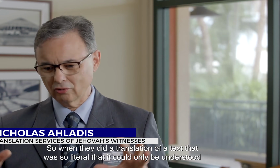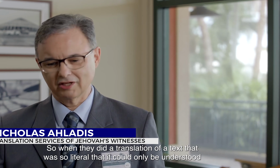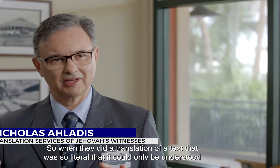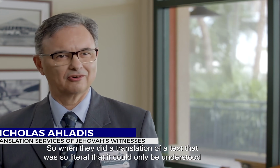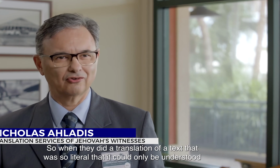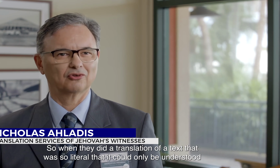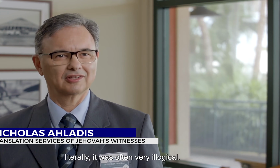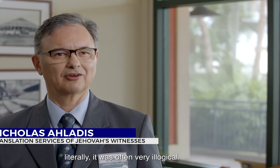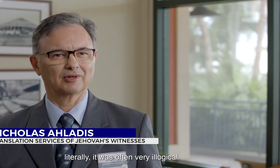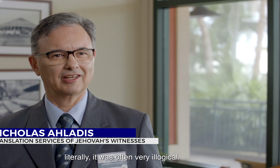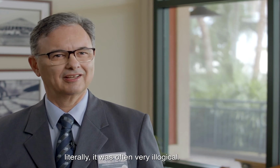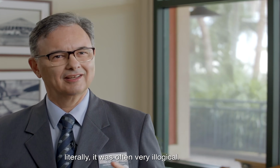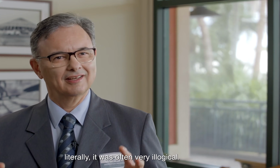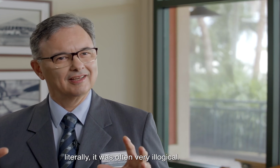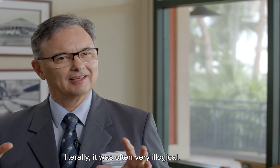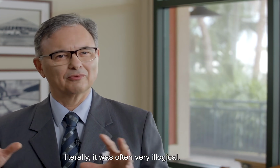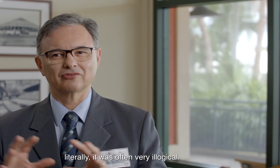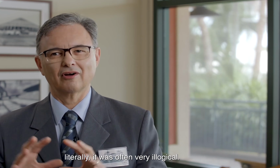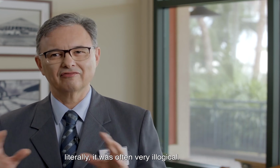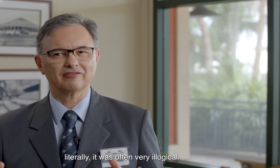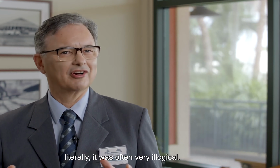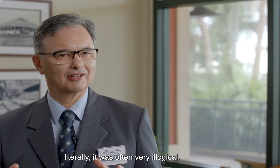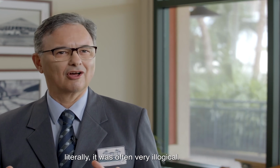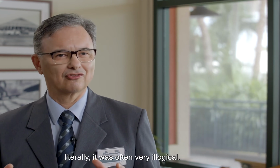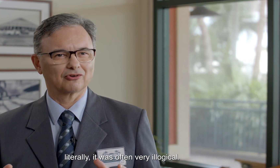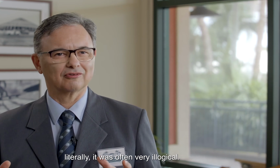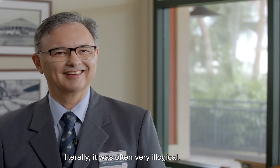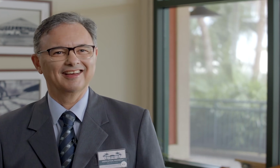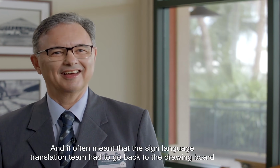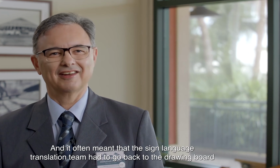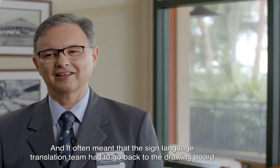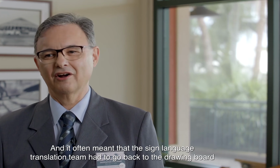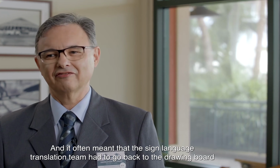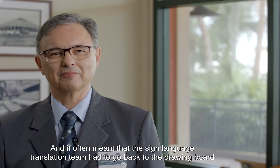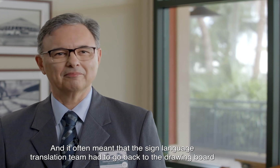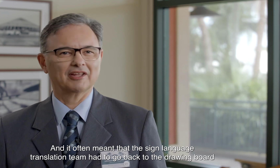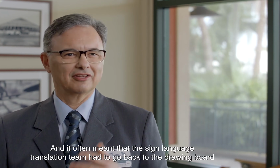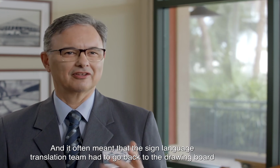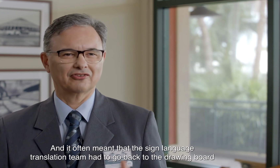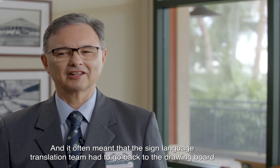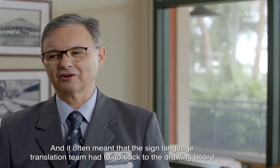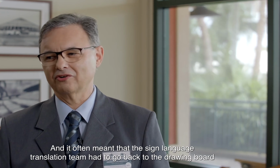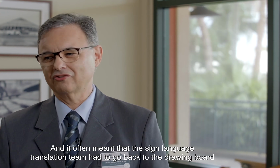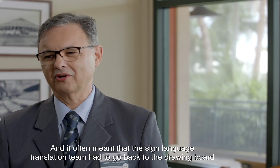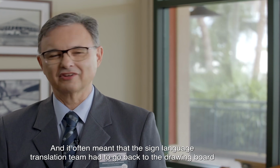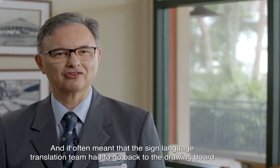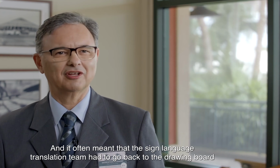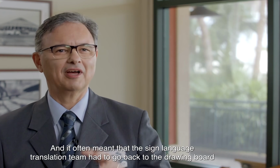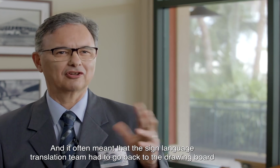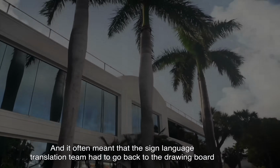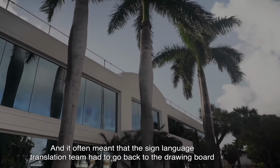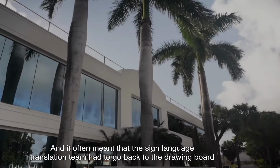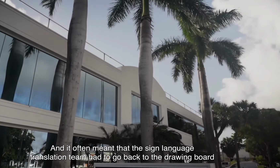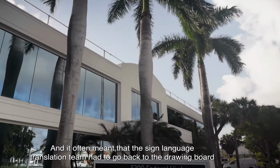it could only be understood literally, it was often very illogical. And it often meant that the sign language translation